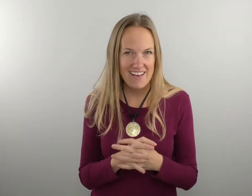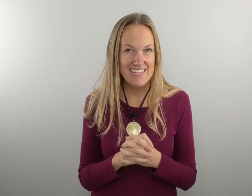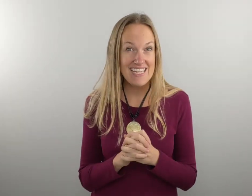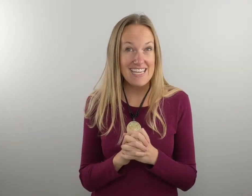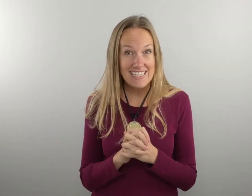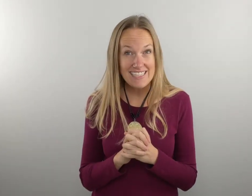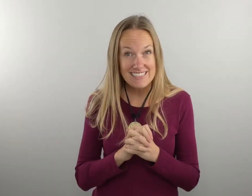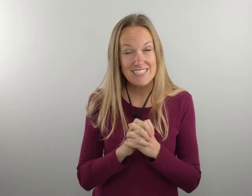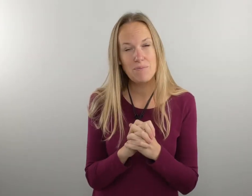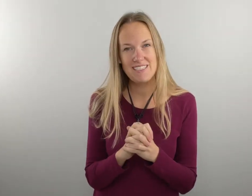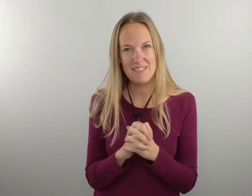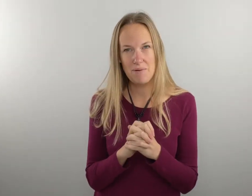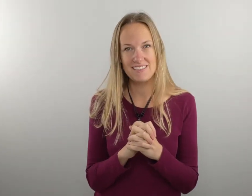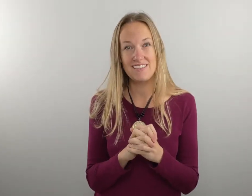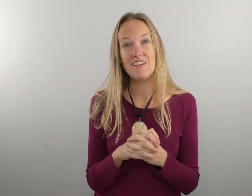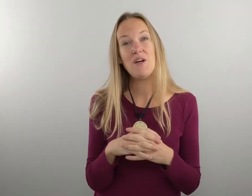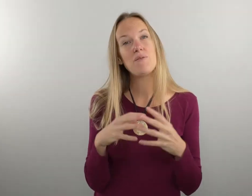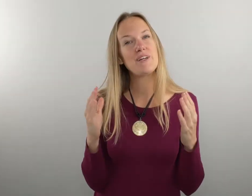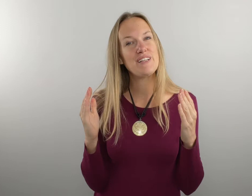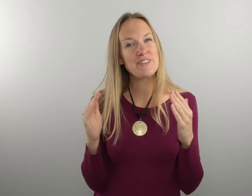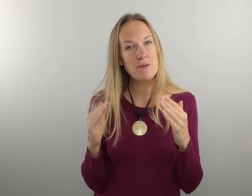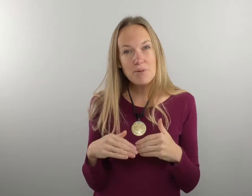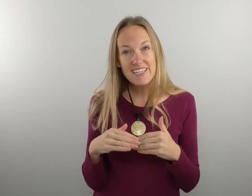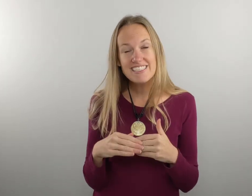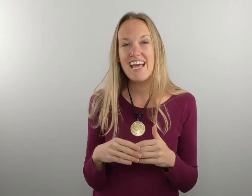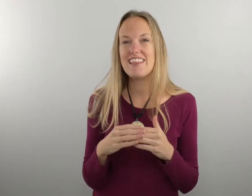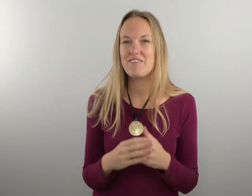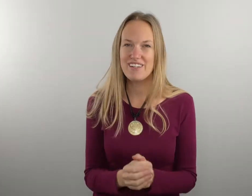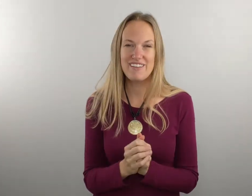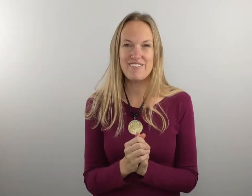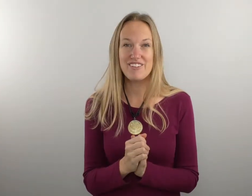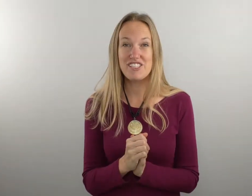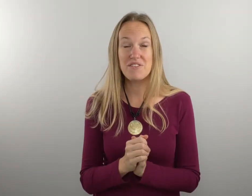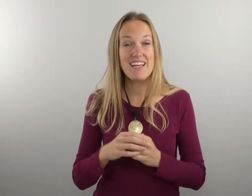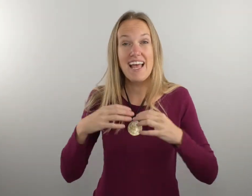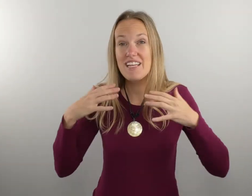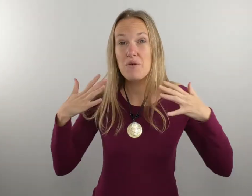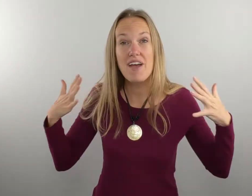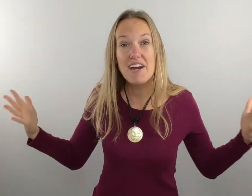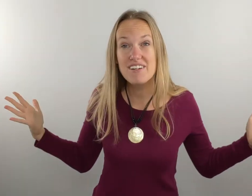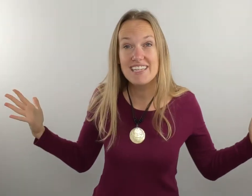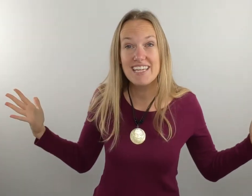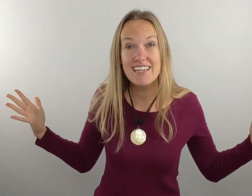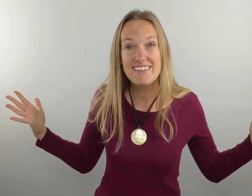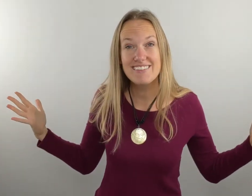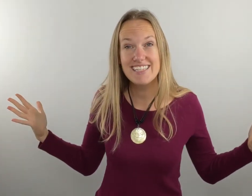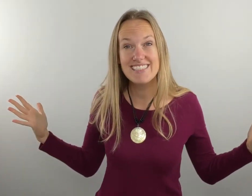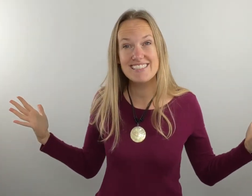an easier piece of the puzzle. We're going to learn the bridge, and then we're going to learn verse 3, and then you have everything you need to sign